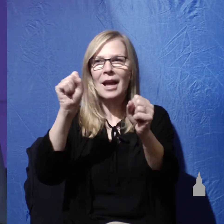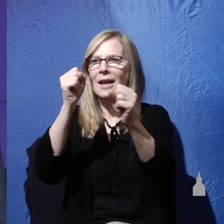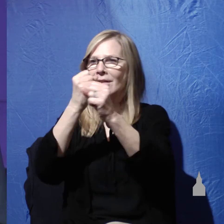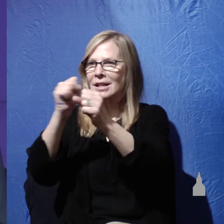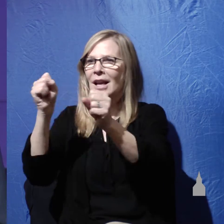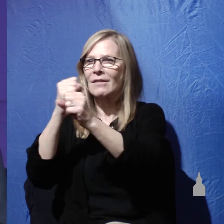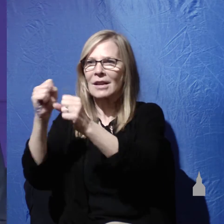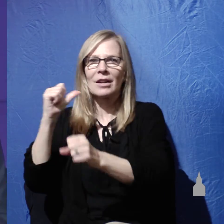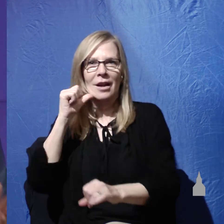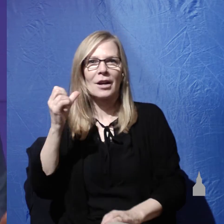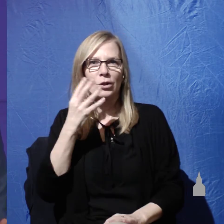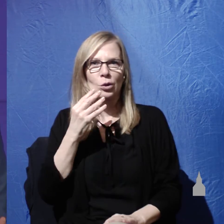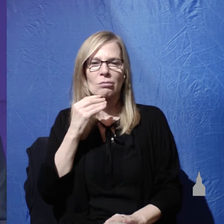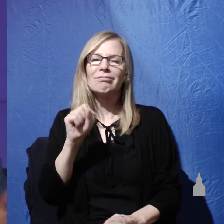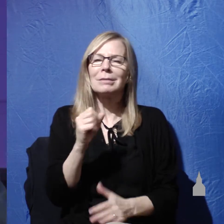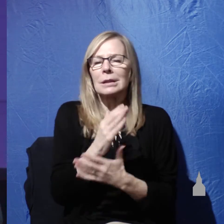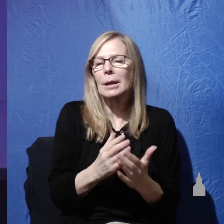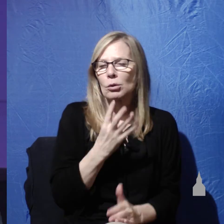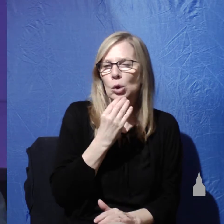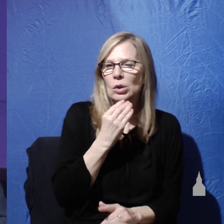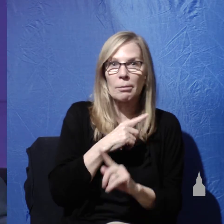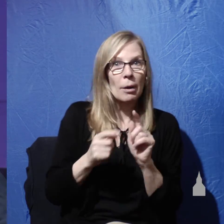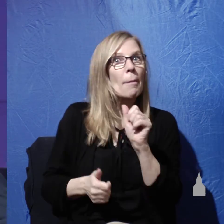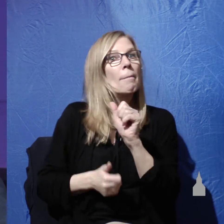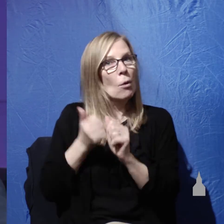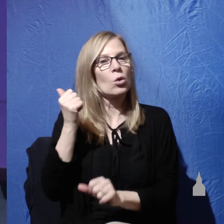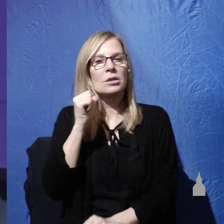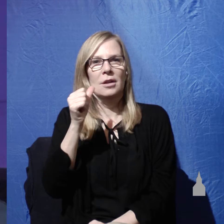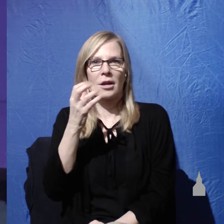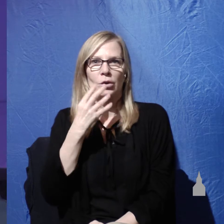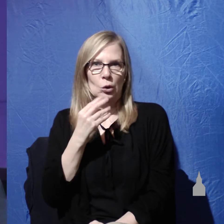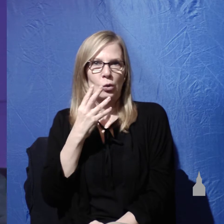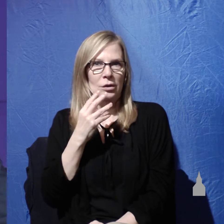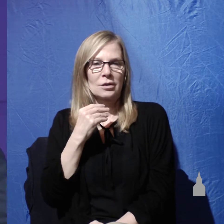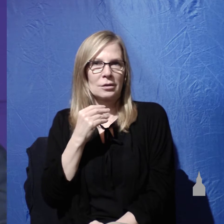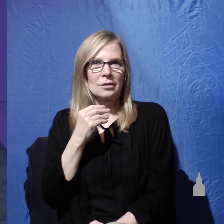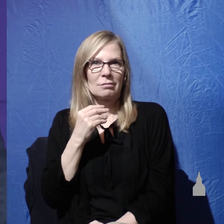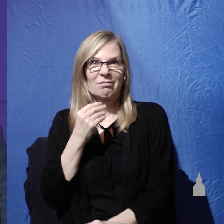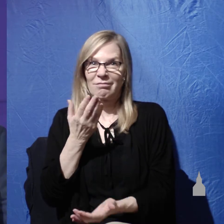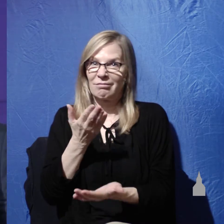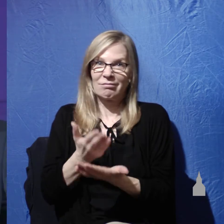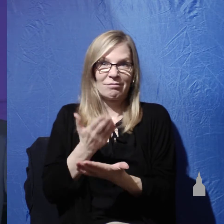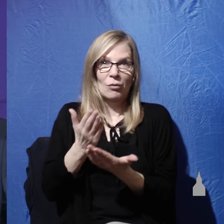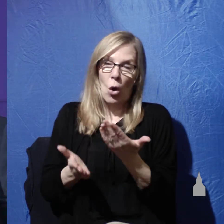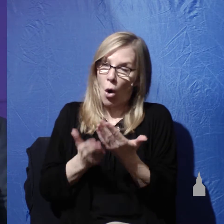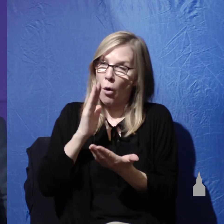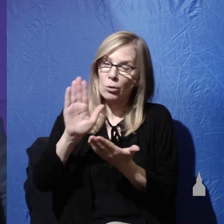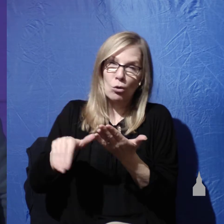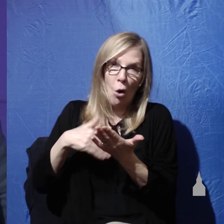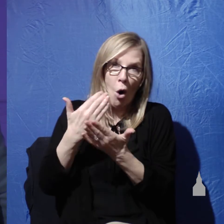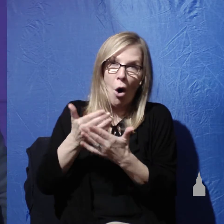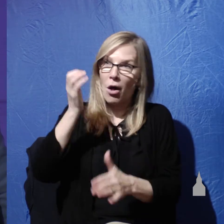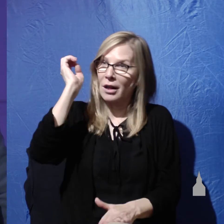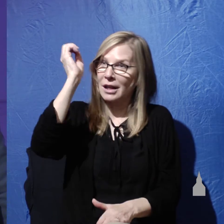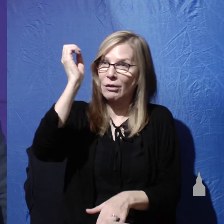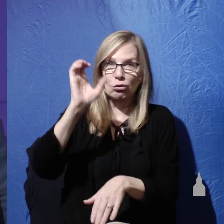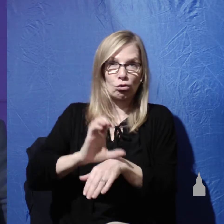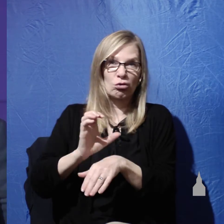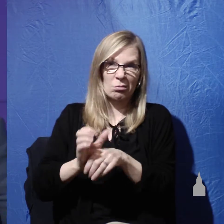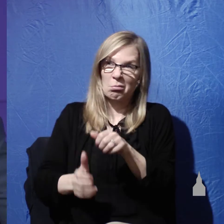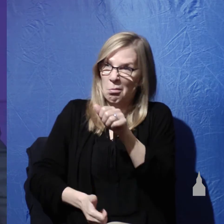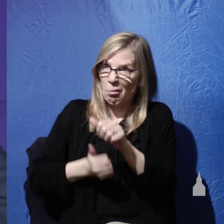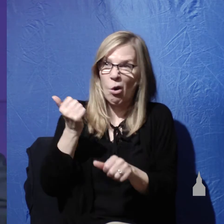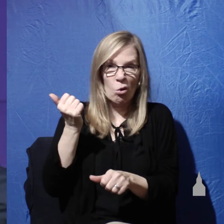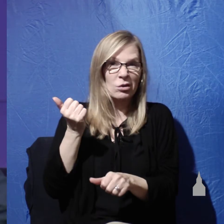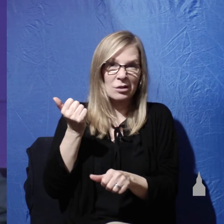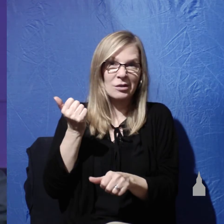Gentiles. Yes, some Jewish people, but mostly Gentiles. And the fact that almost all evangelical churches today are made